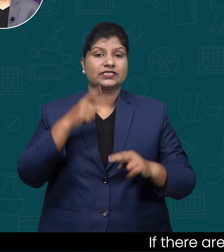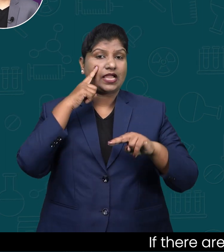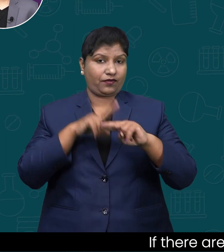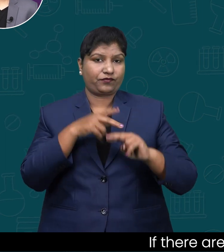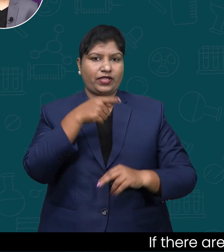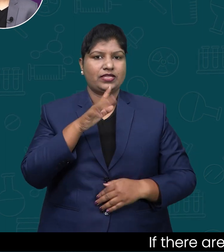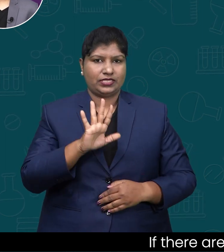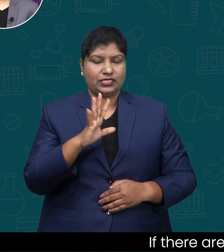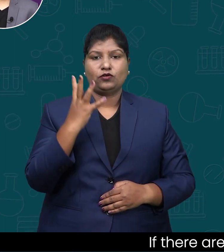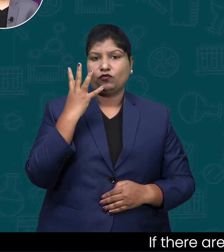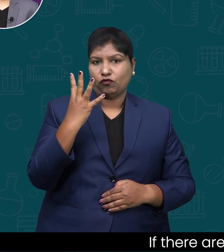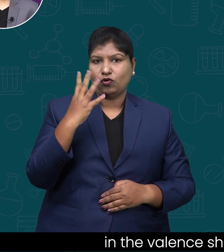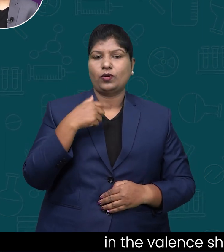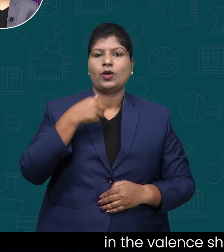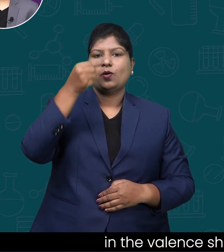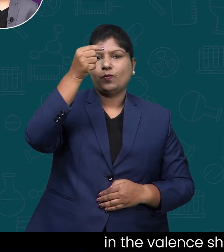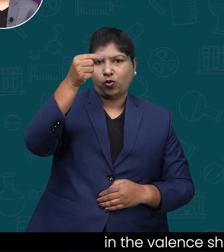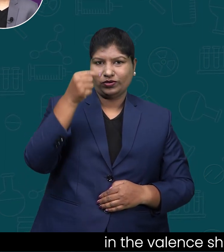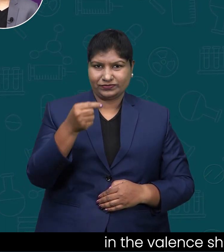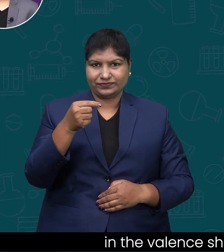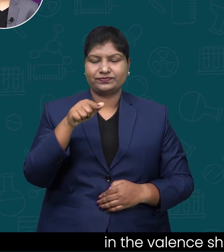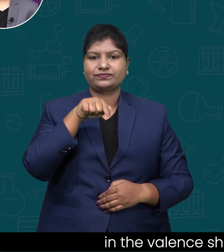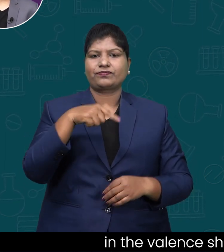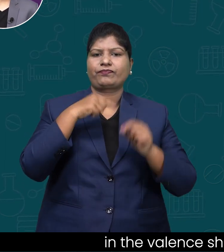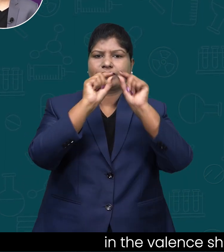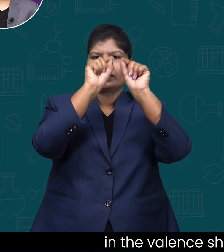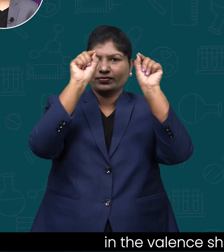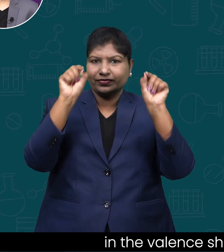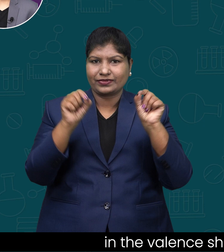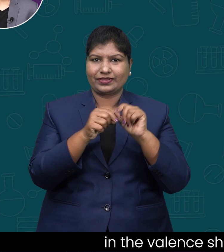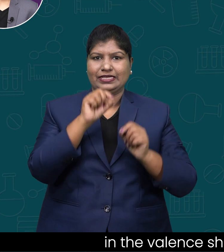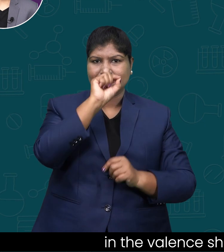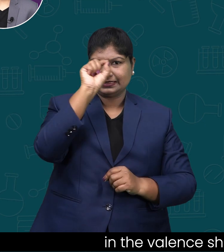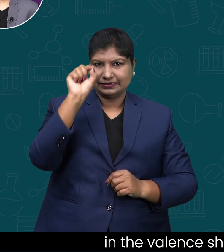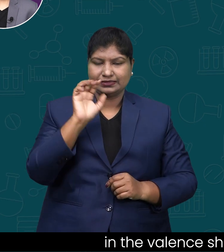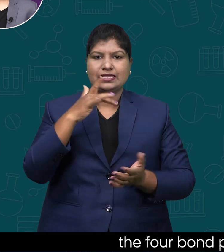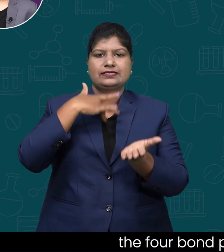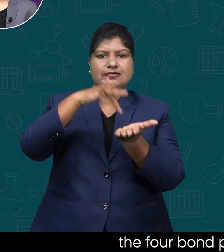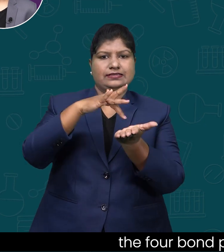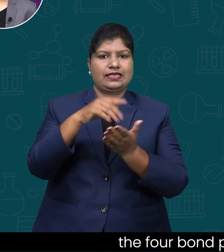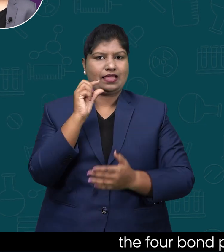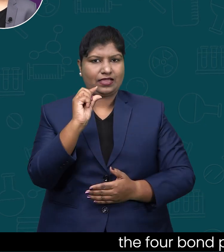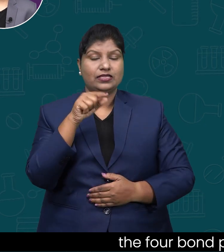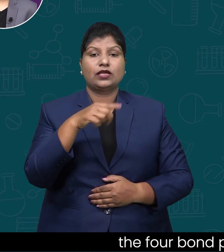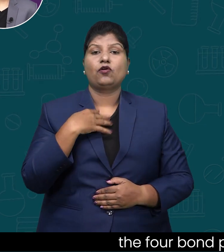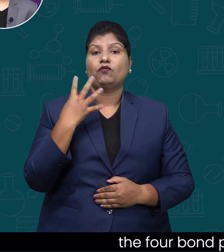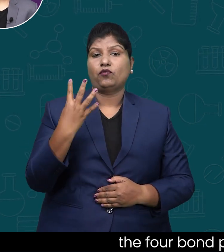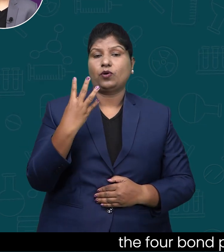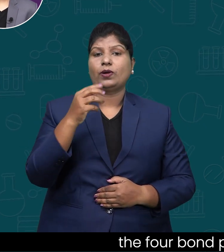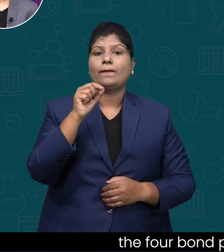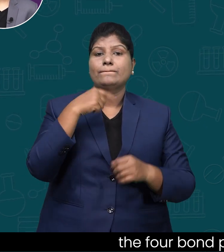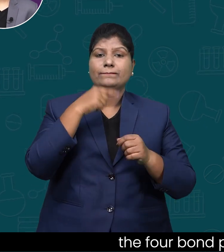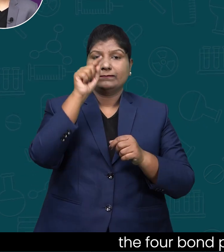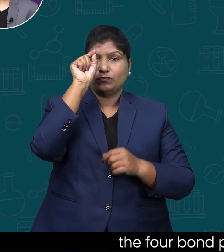If there are 4 bond pairs in the valence shell of the central atom, the 4 bond pairs